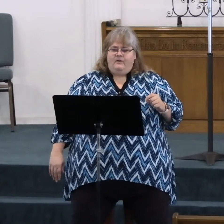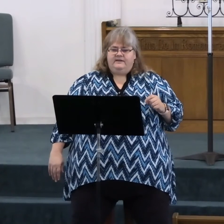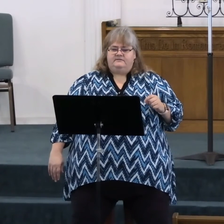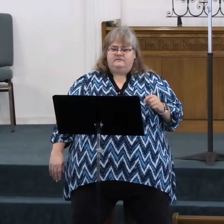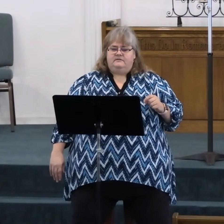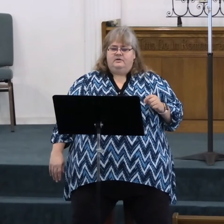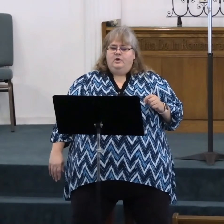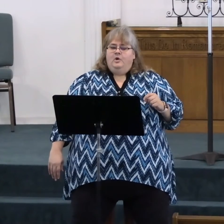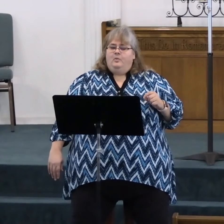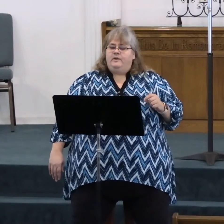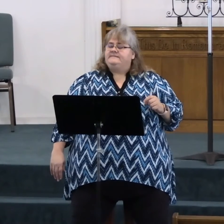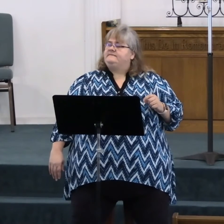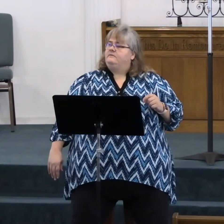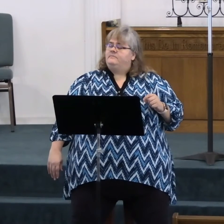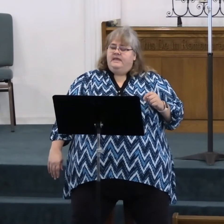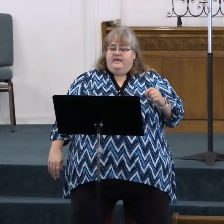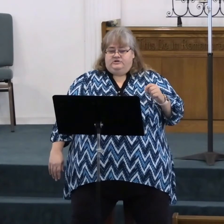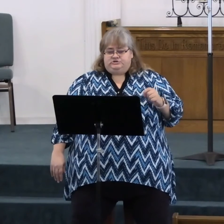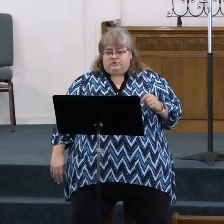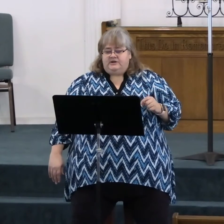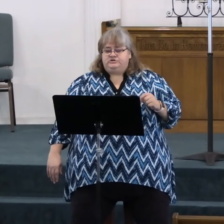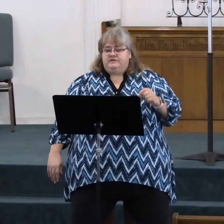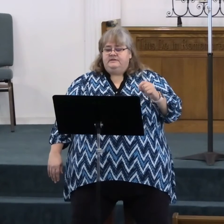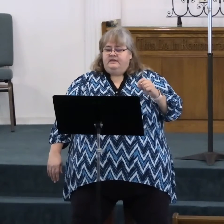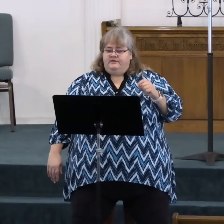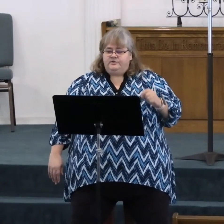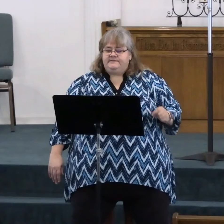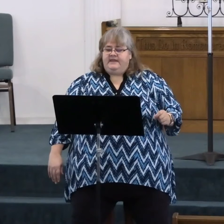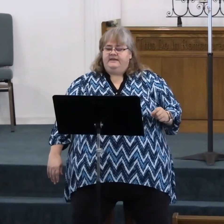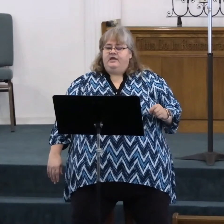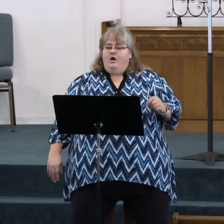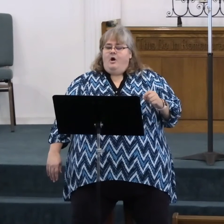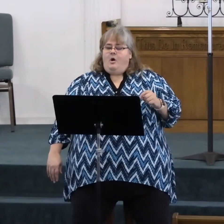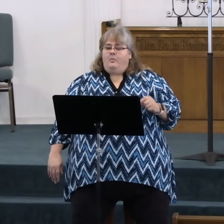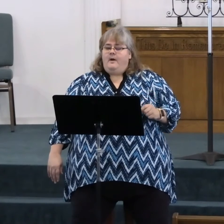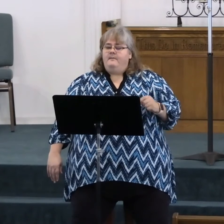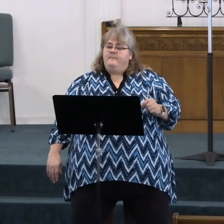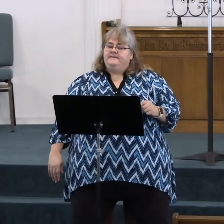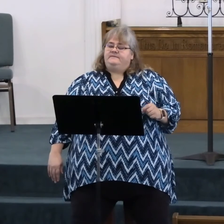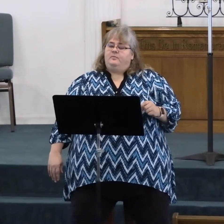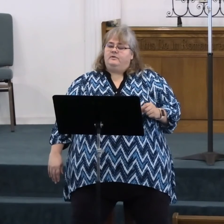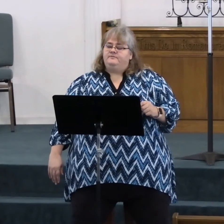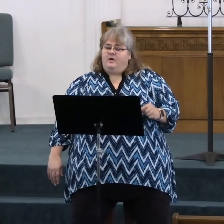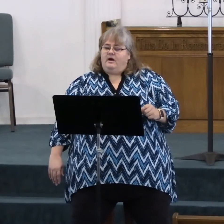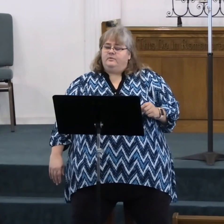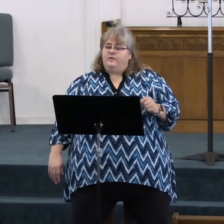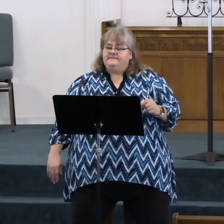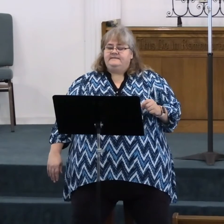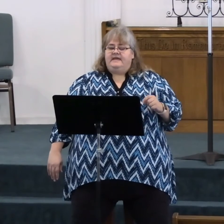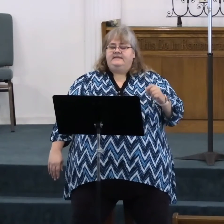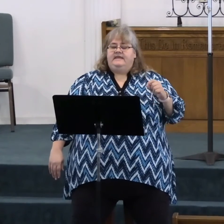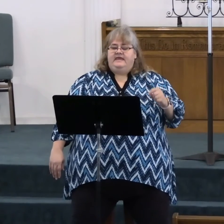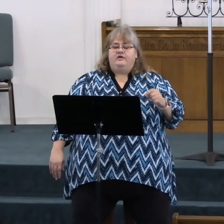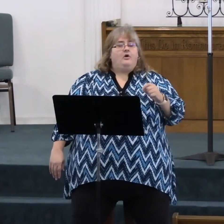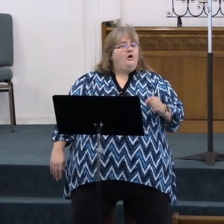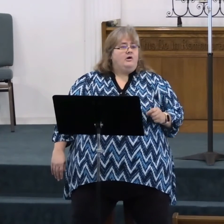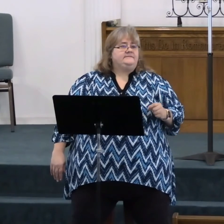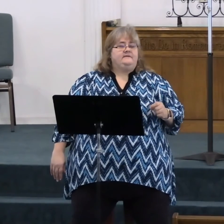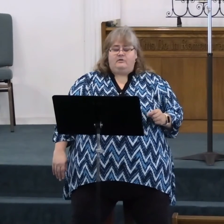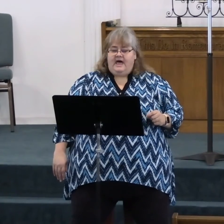garden. Wisdom, instruction, understanding are what makes the Word of God resonate in our hearts and our